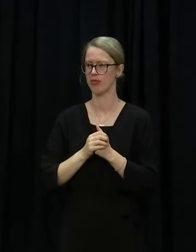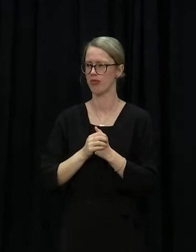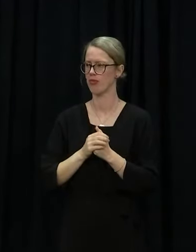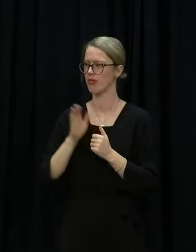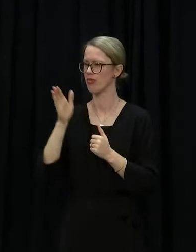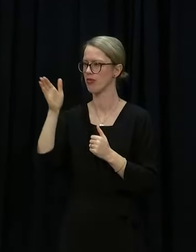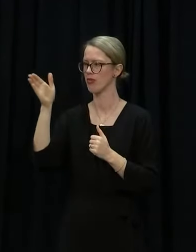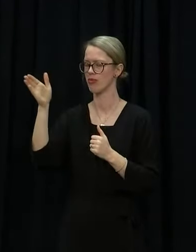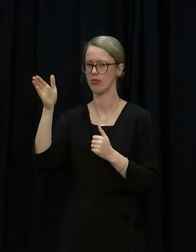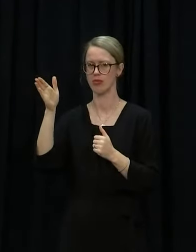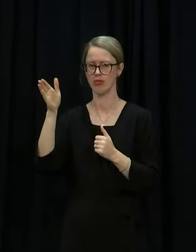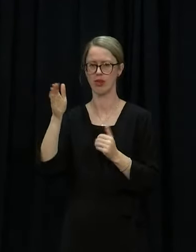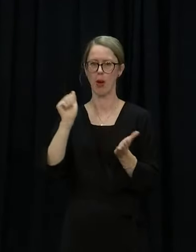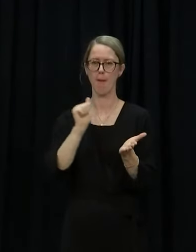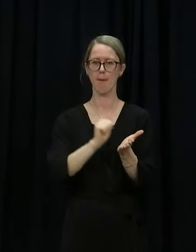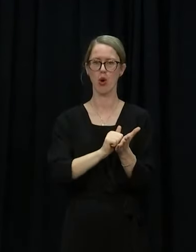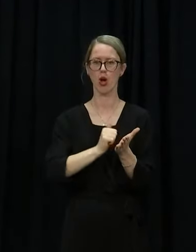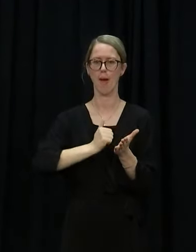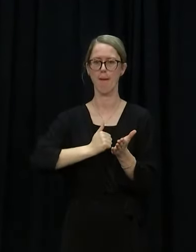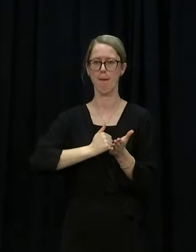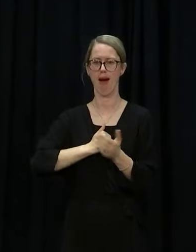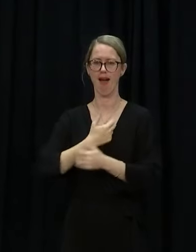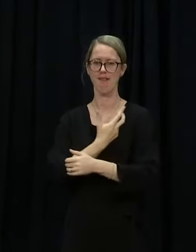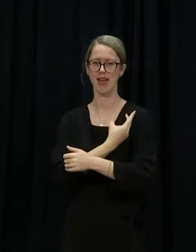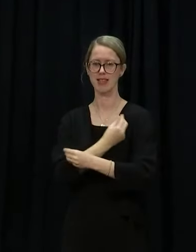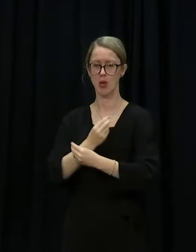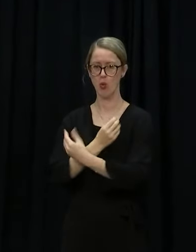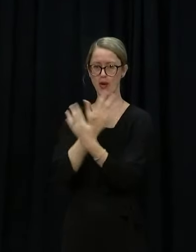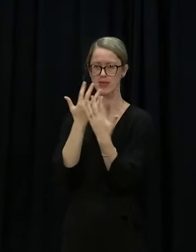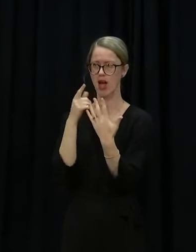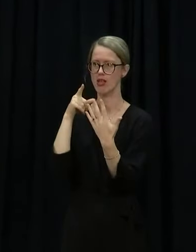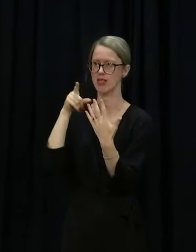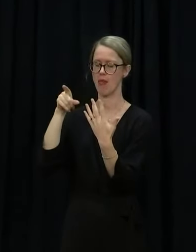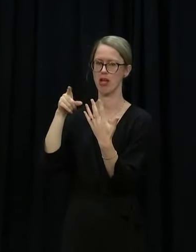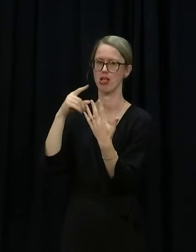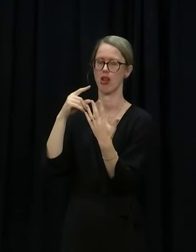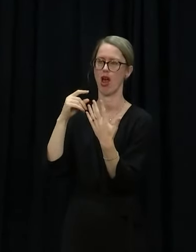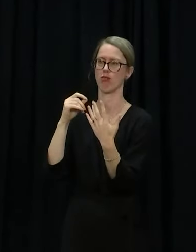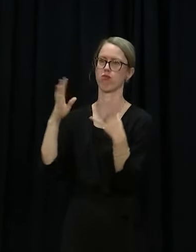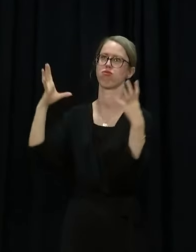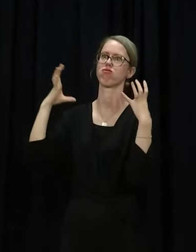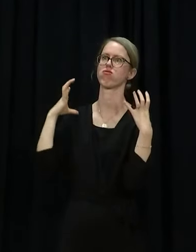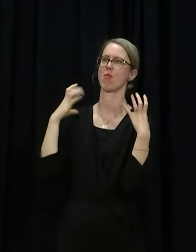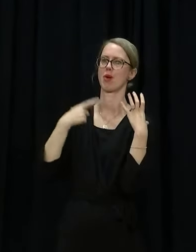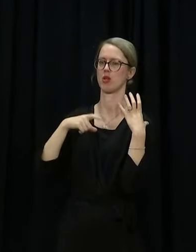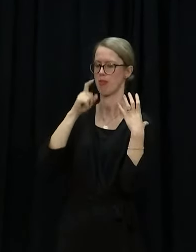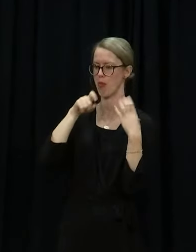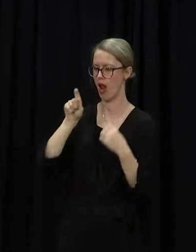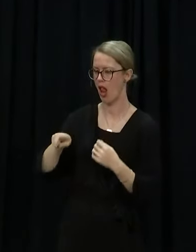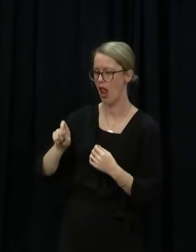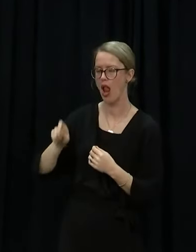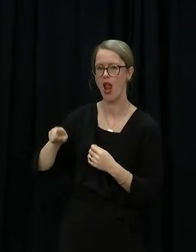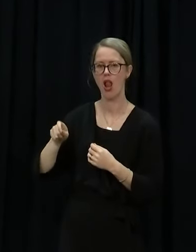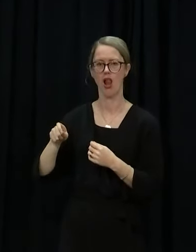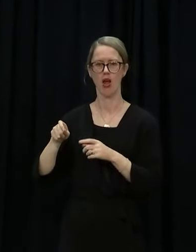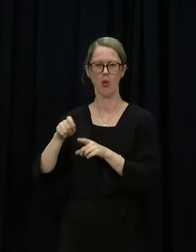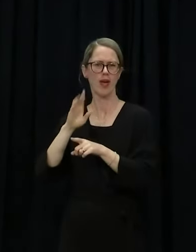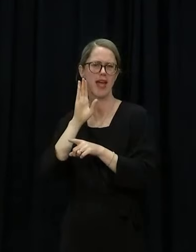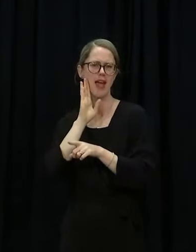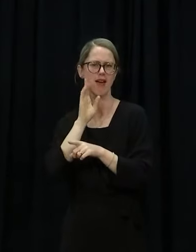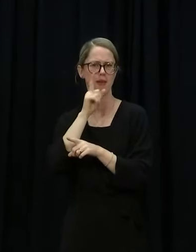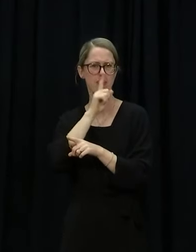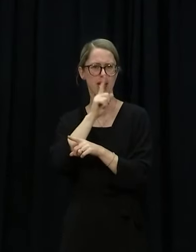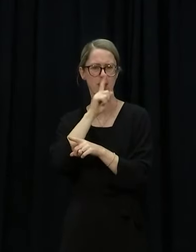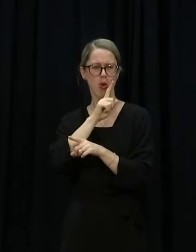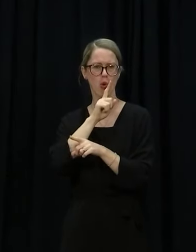Book My Vaccine website been overloaded? I mean, obviously, there's extreme high demand for it. We're hearing reports that people